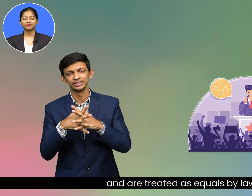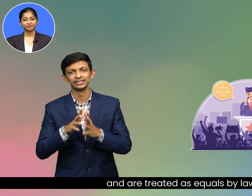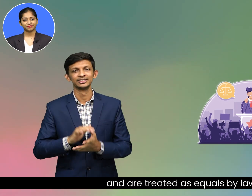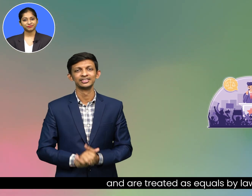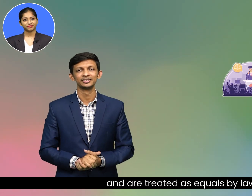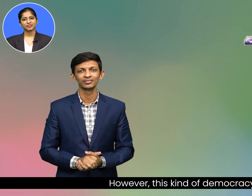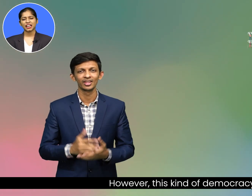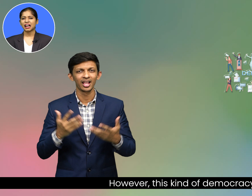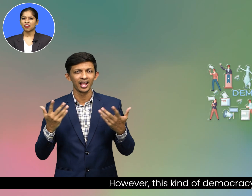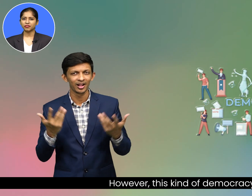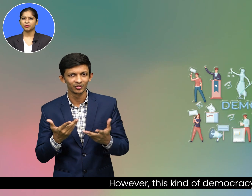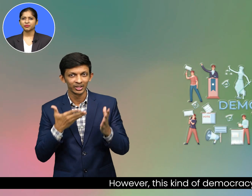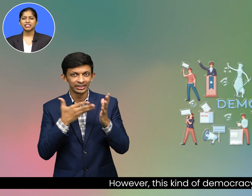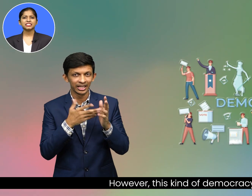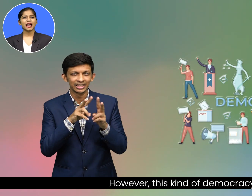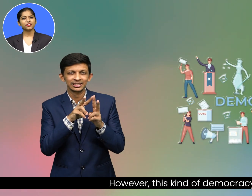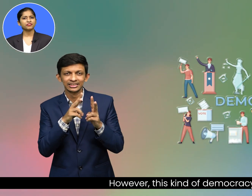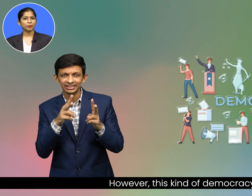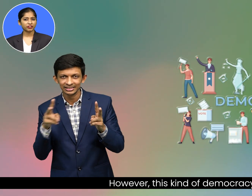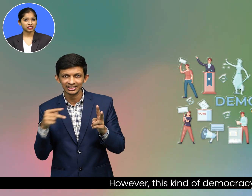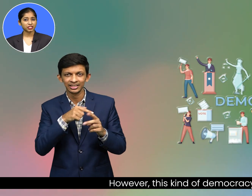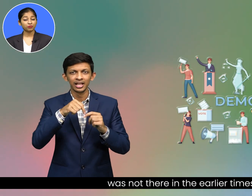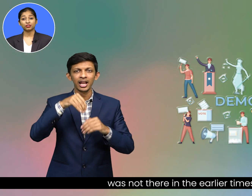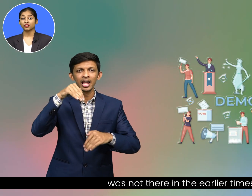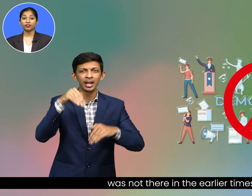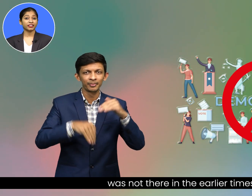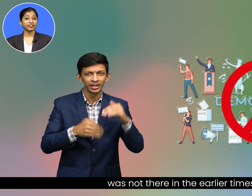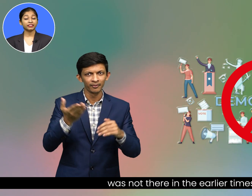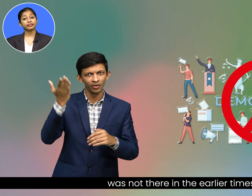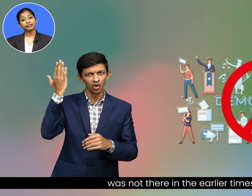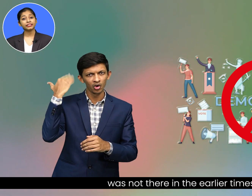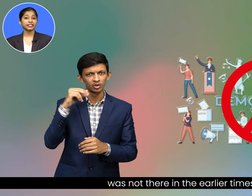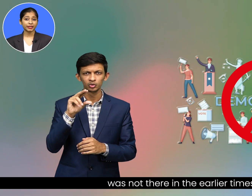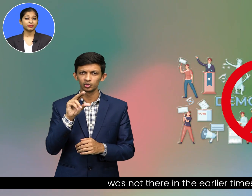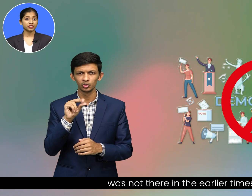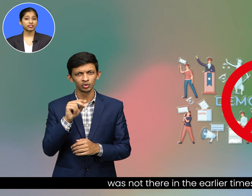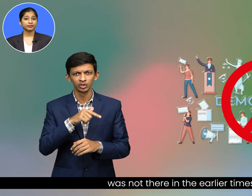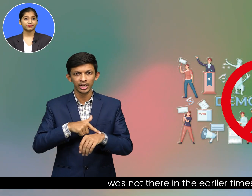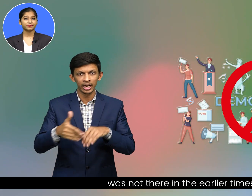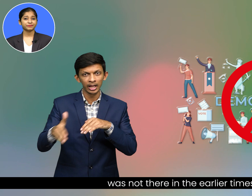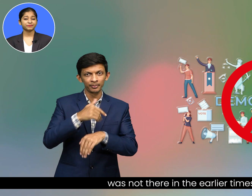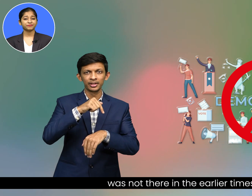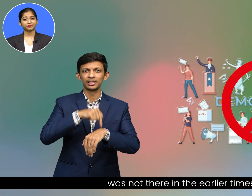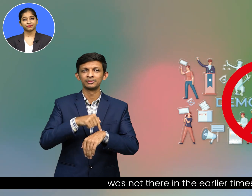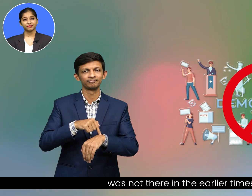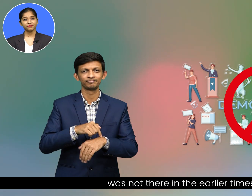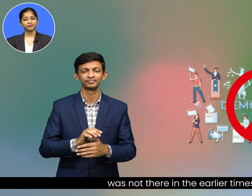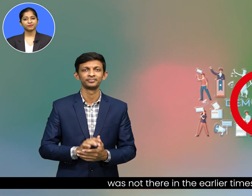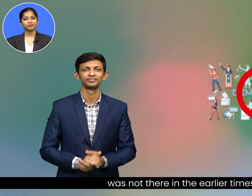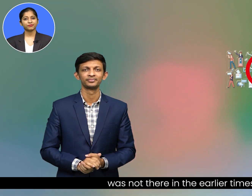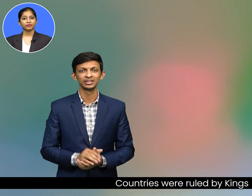law. However, this kind of democracy was not there in the earlier times.